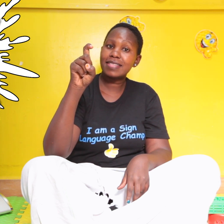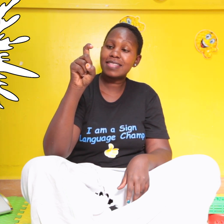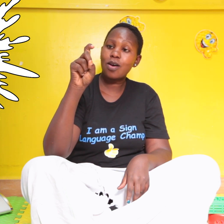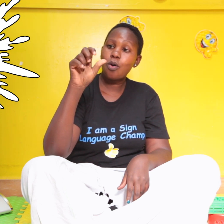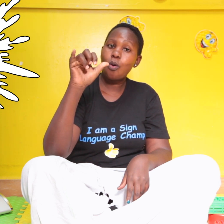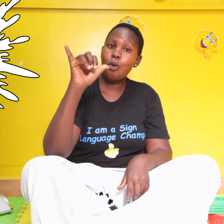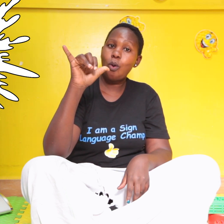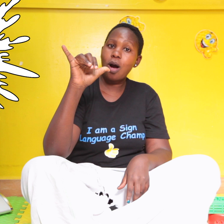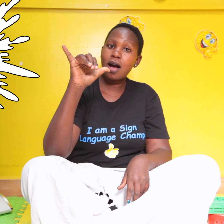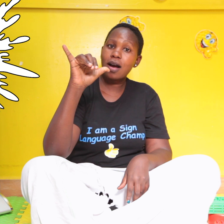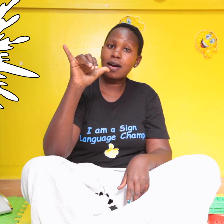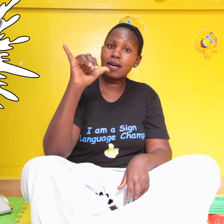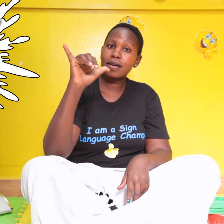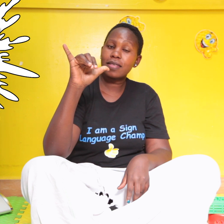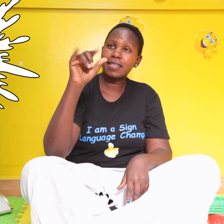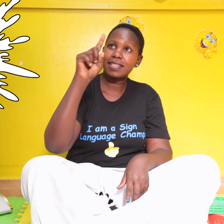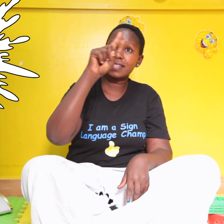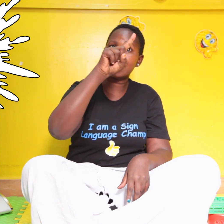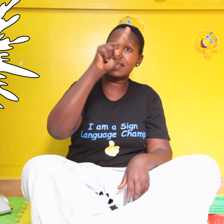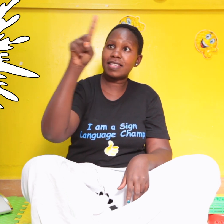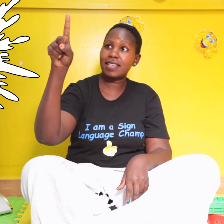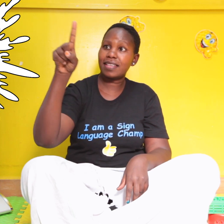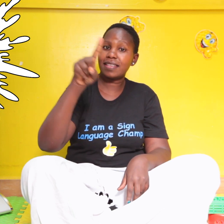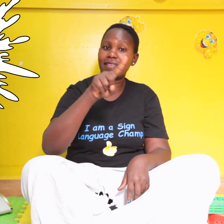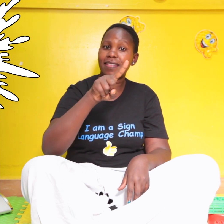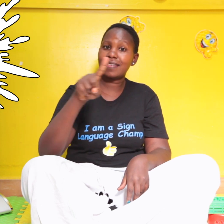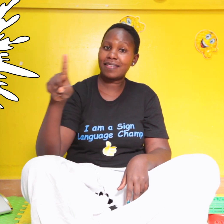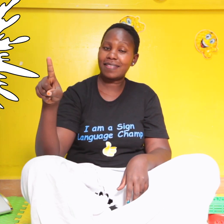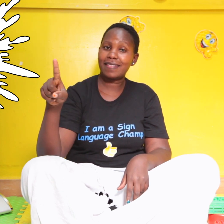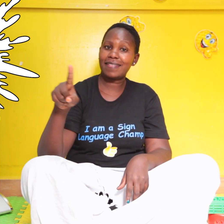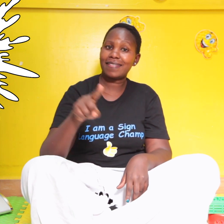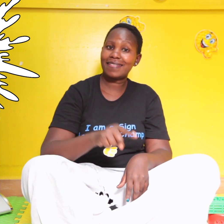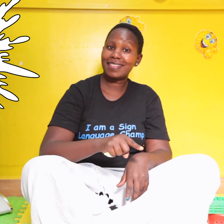X, Y, and Z.